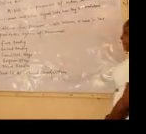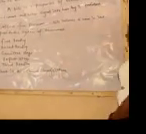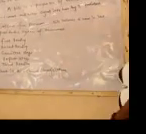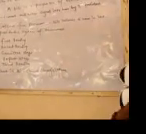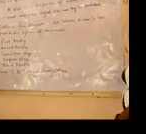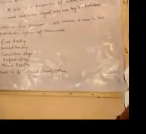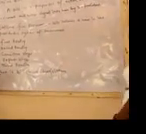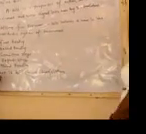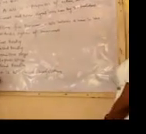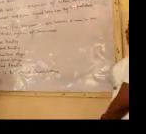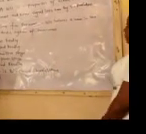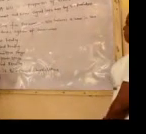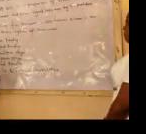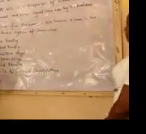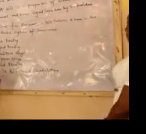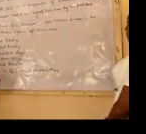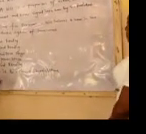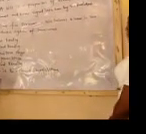reference.